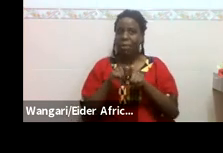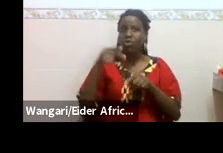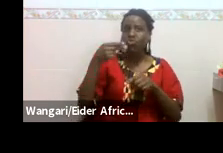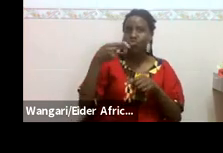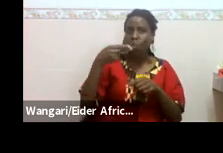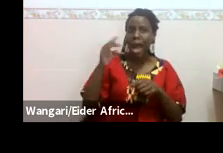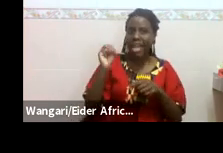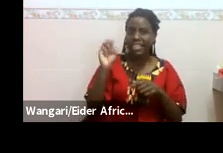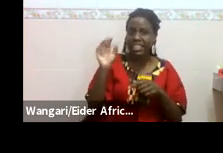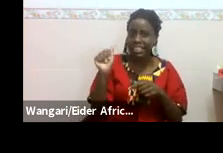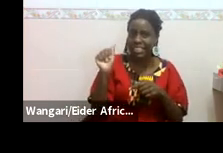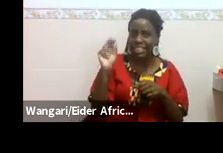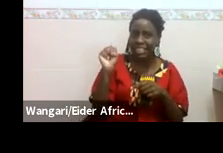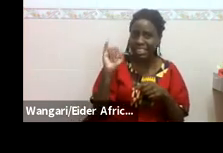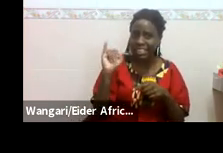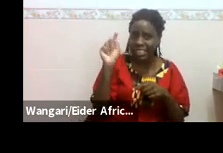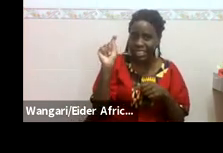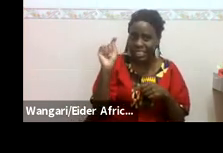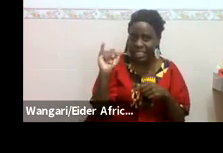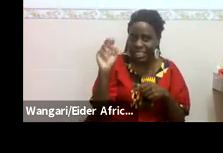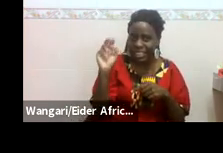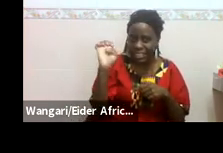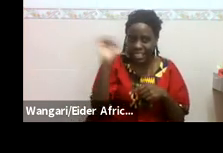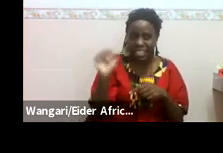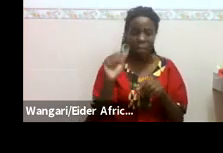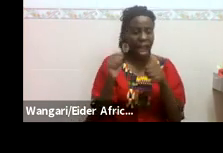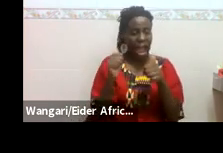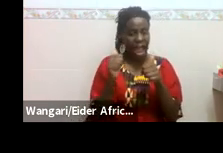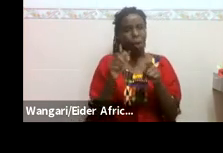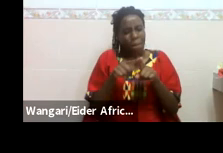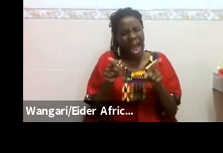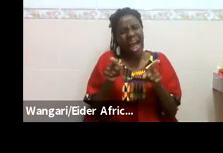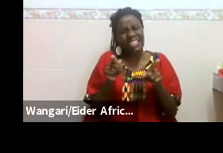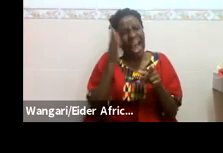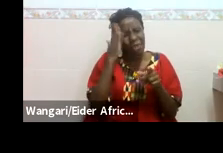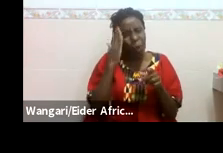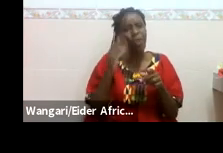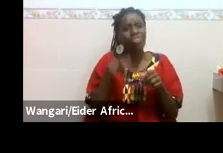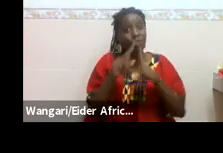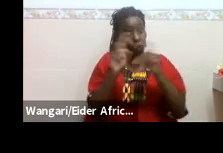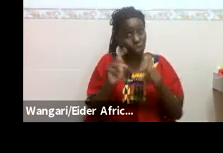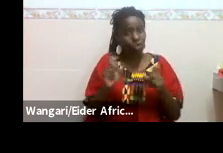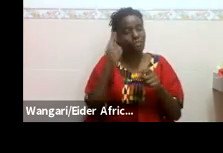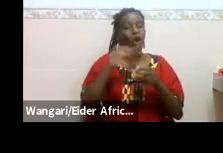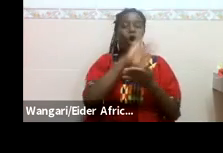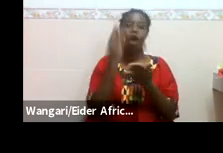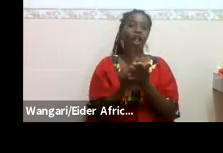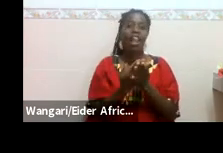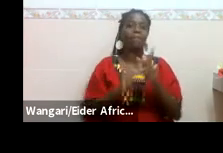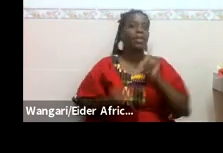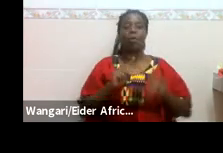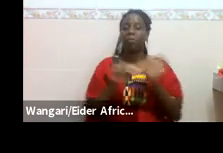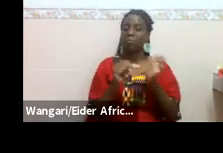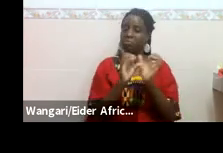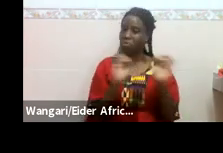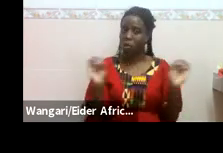hope that the questions are going to be appropriate, but I am sure that there are probably questions that could be in the future also